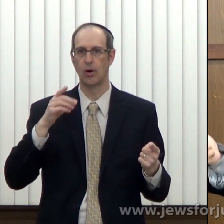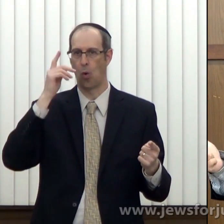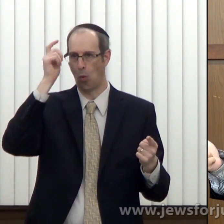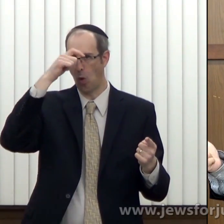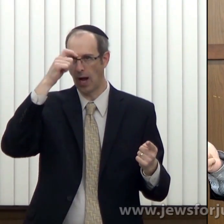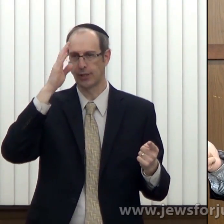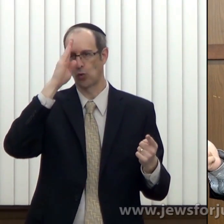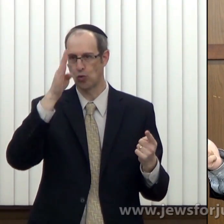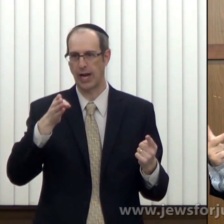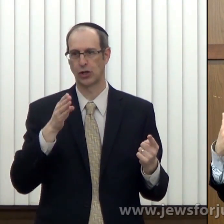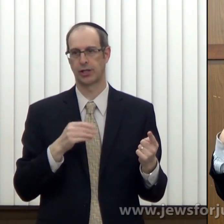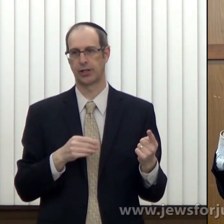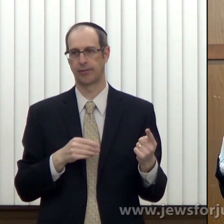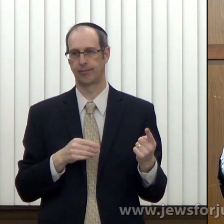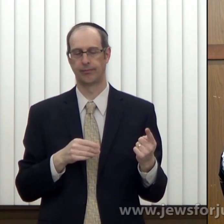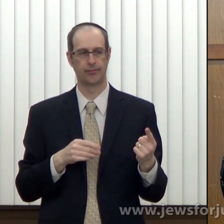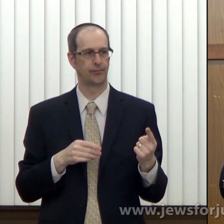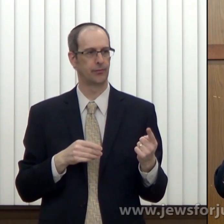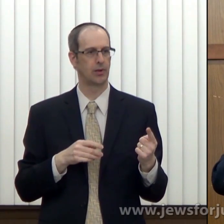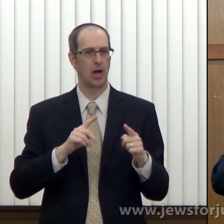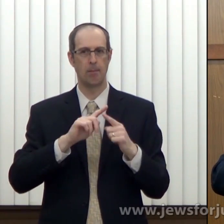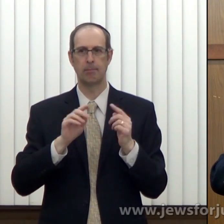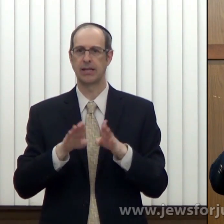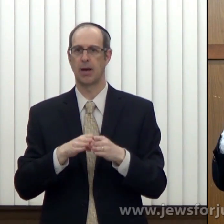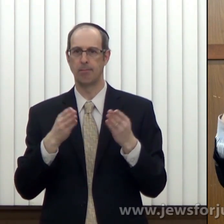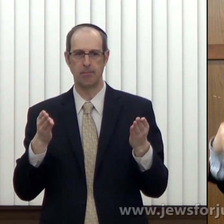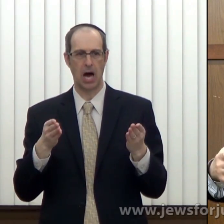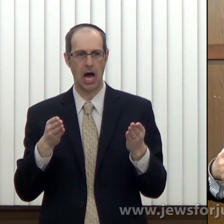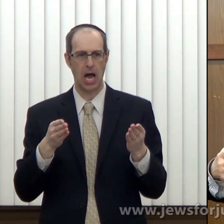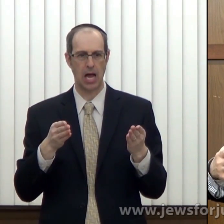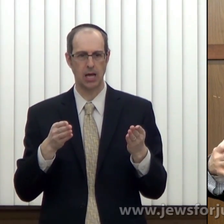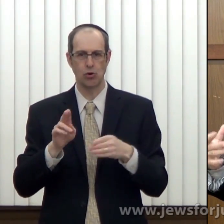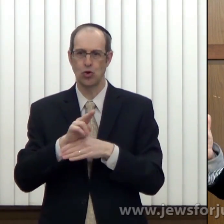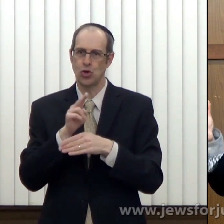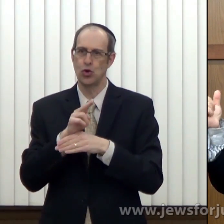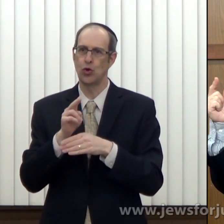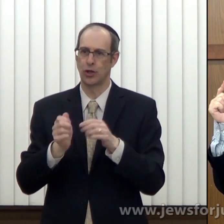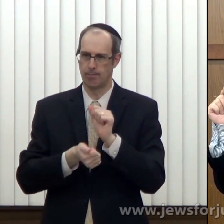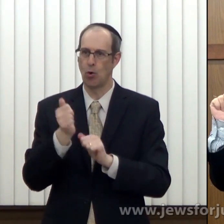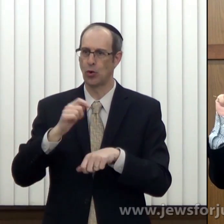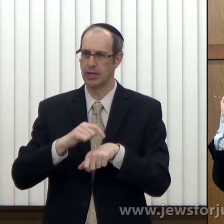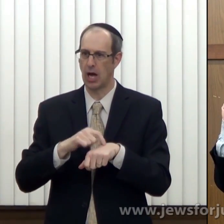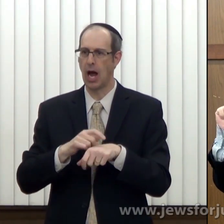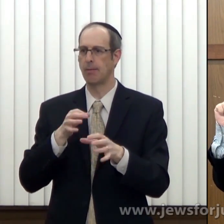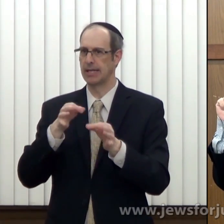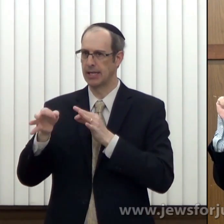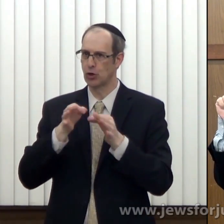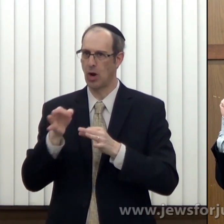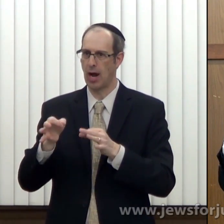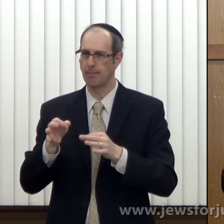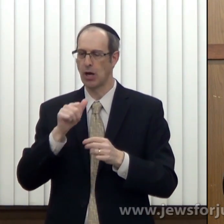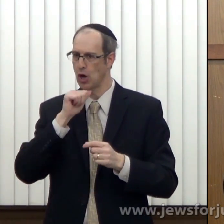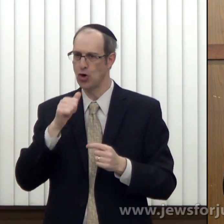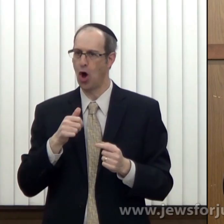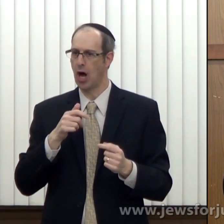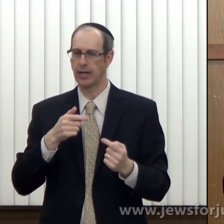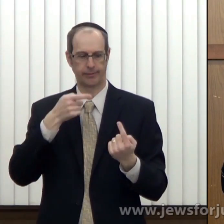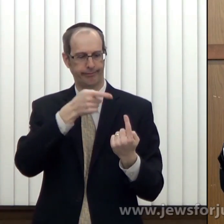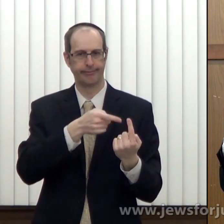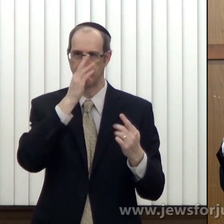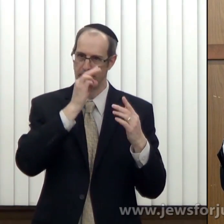he'll be righteous. But the Bible spends most of its time describing not the